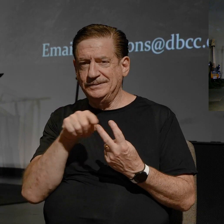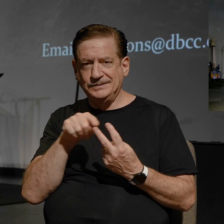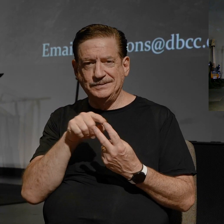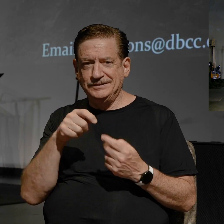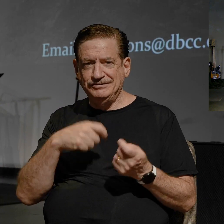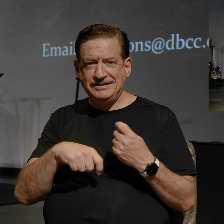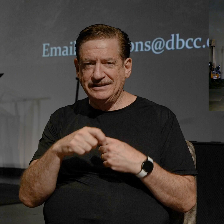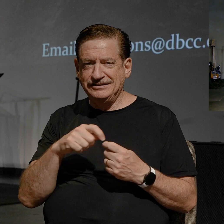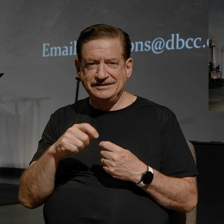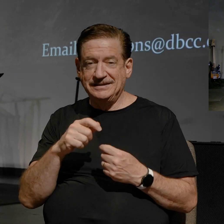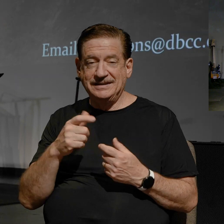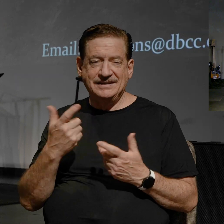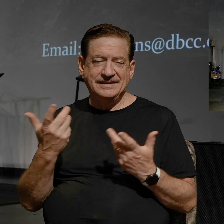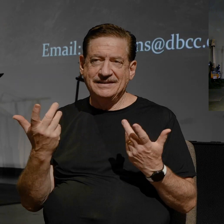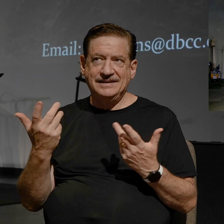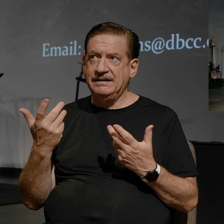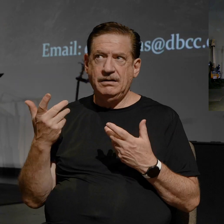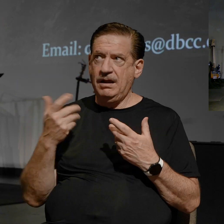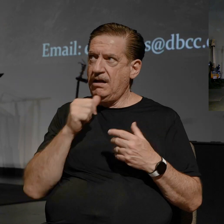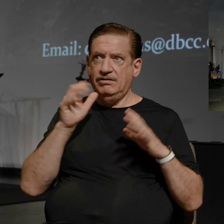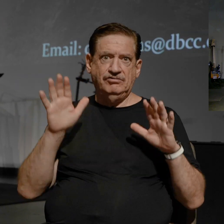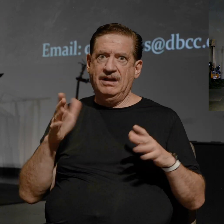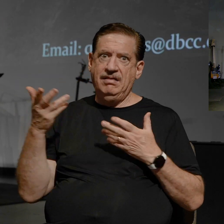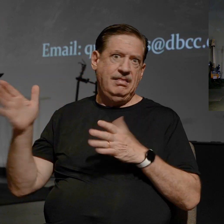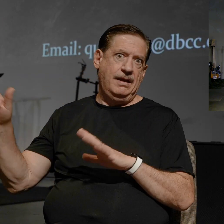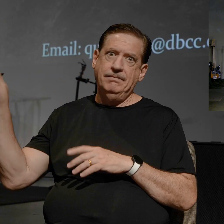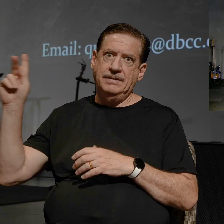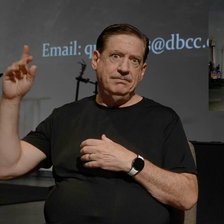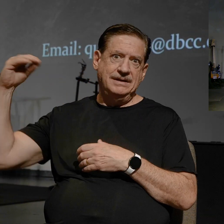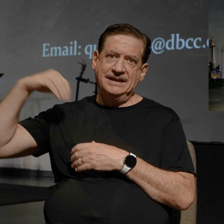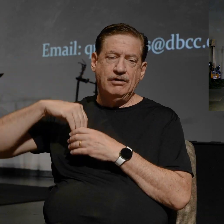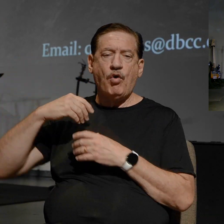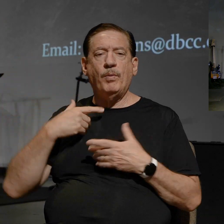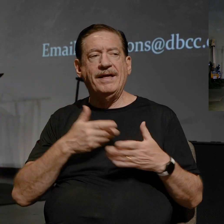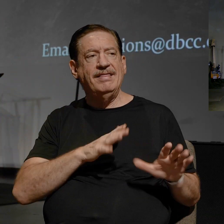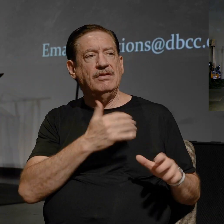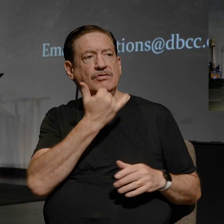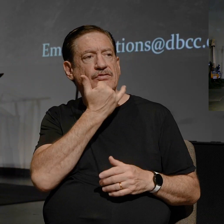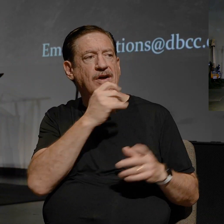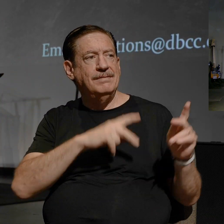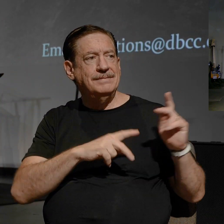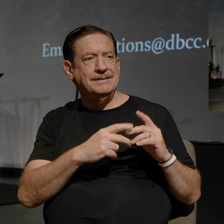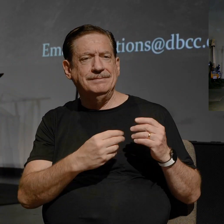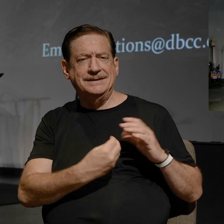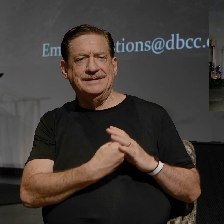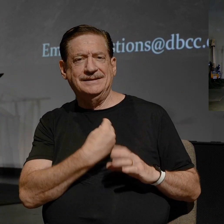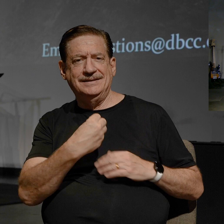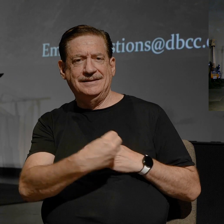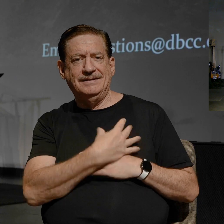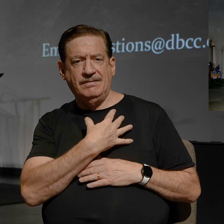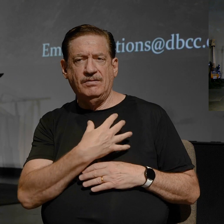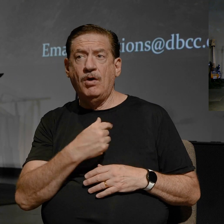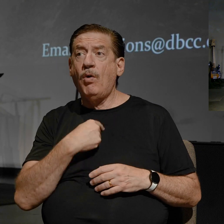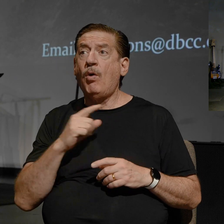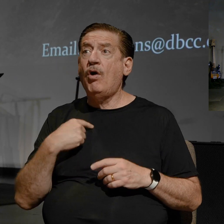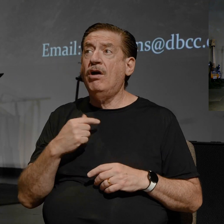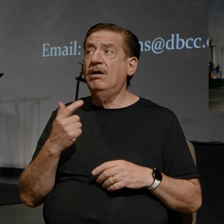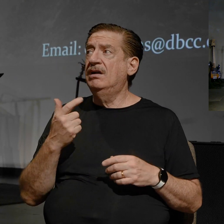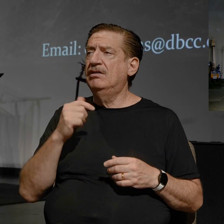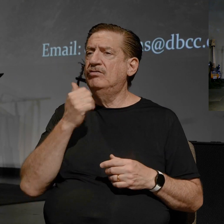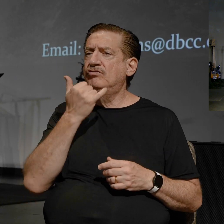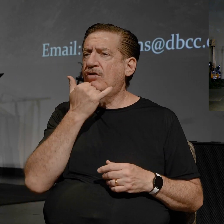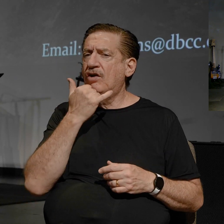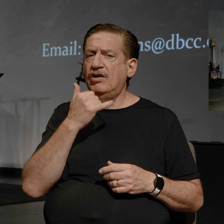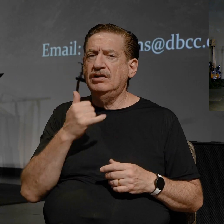We're either not real great at letting people in, or we let the wrong people in, or we're not really great at giving to others. We're kind of becoming